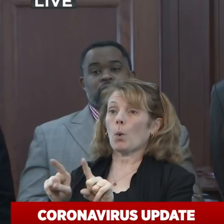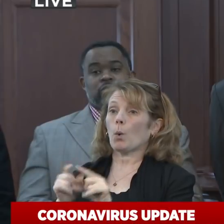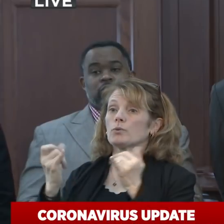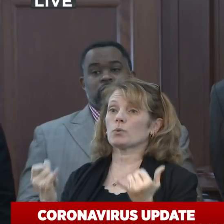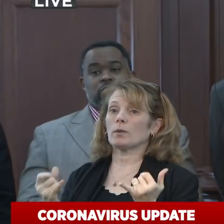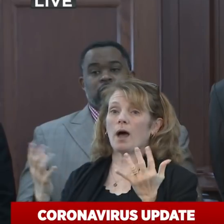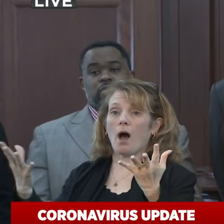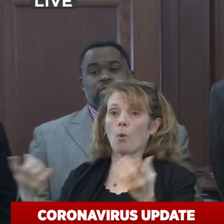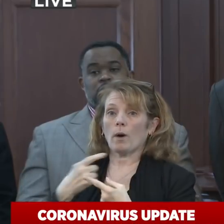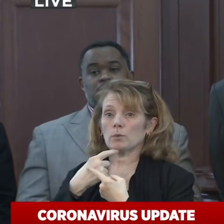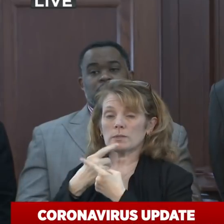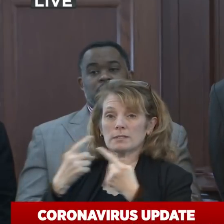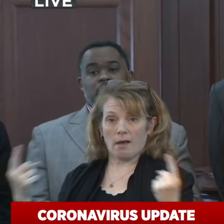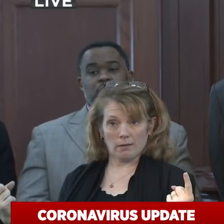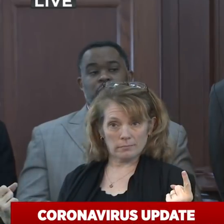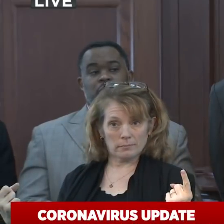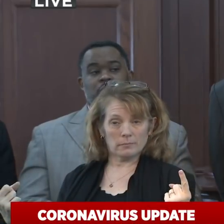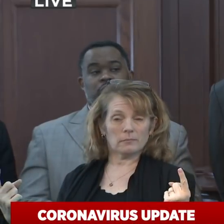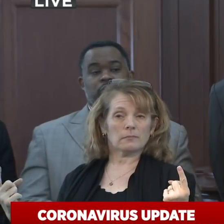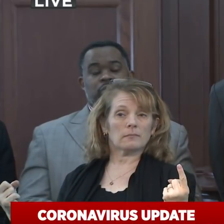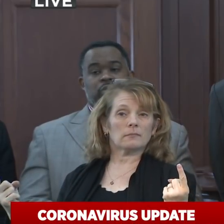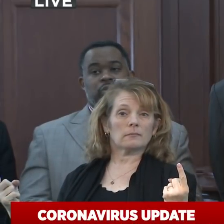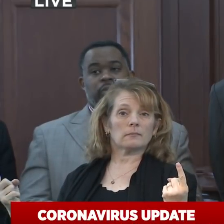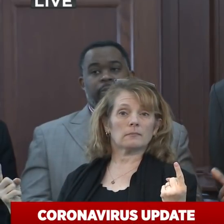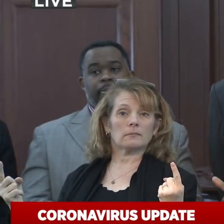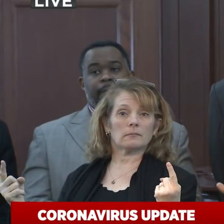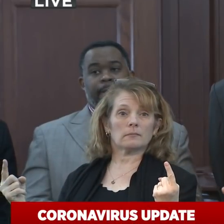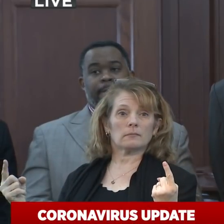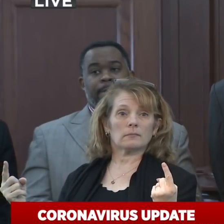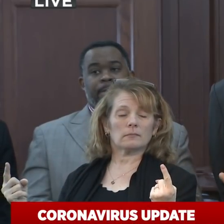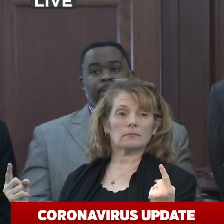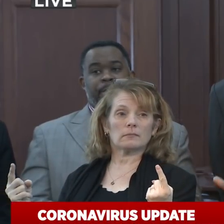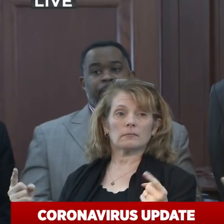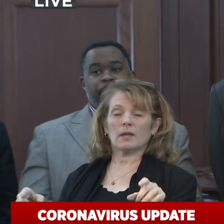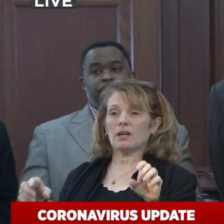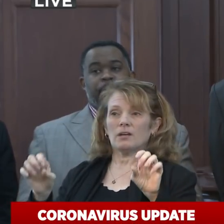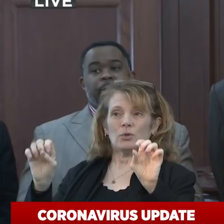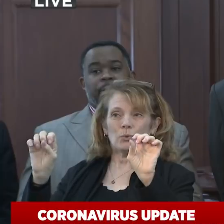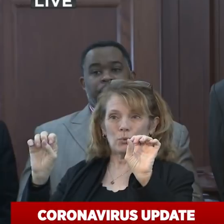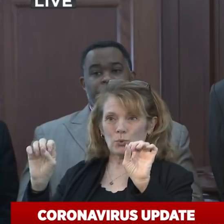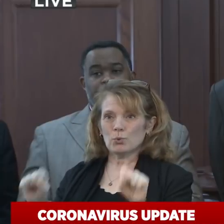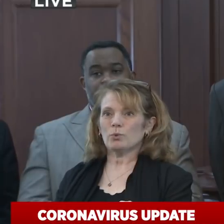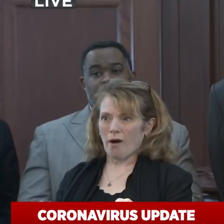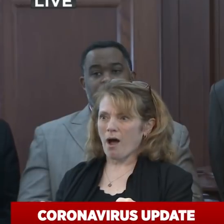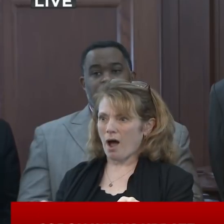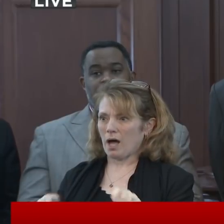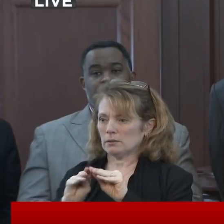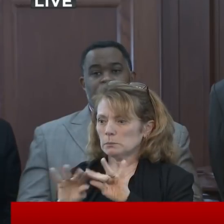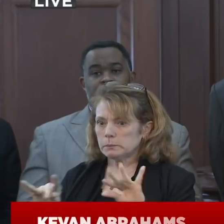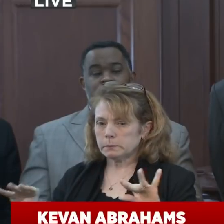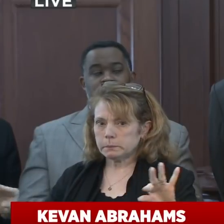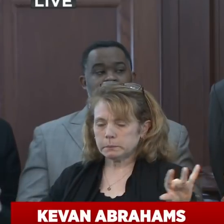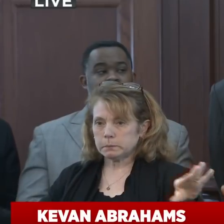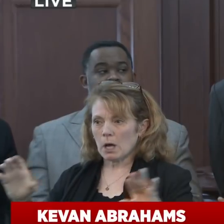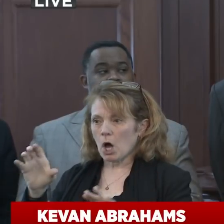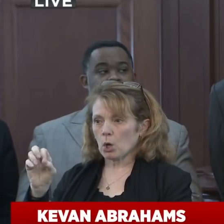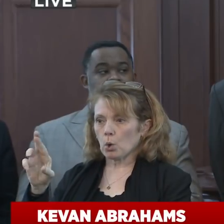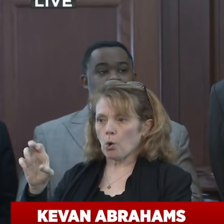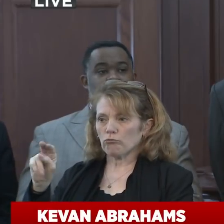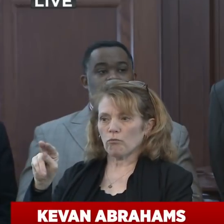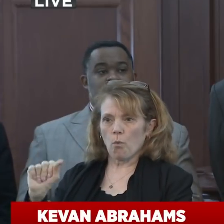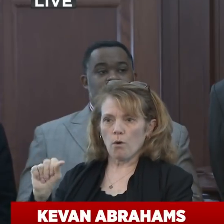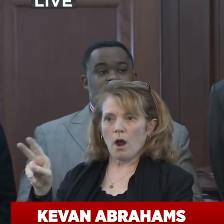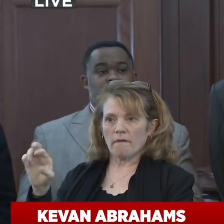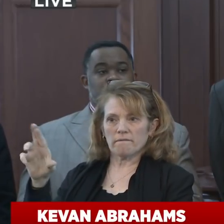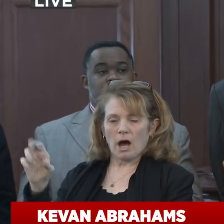opportunity to say, as the county executive said, that this could be passed through with not even knowing it. And you can have it and show mild